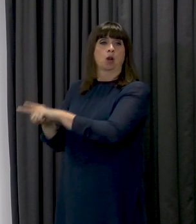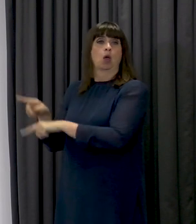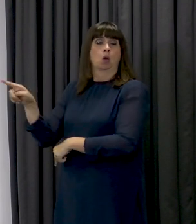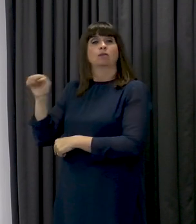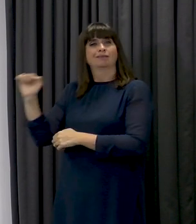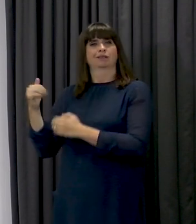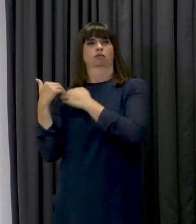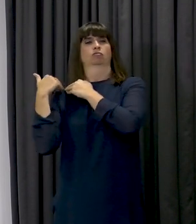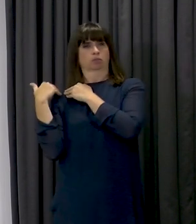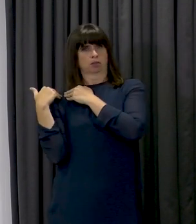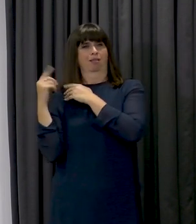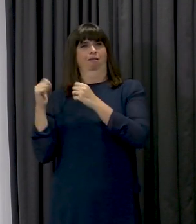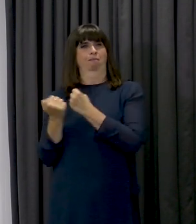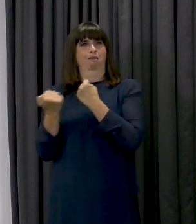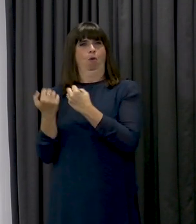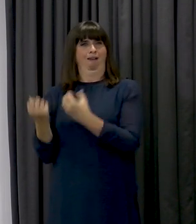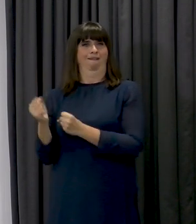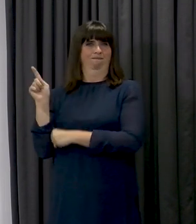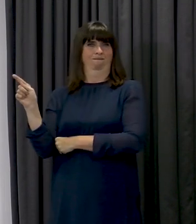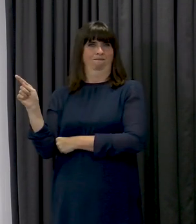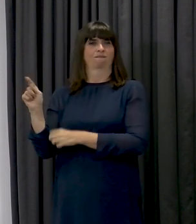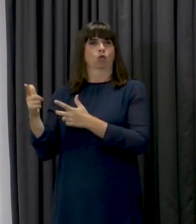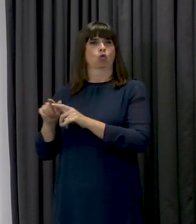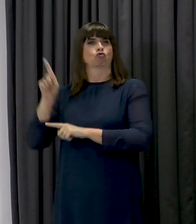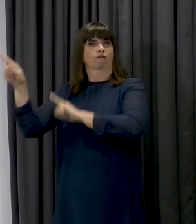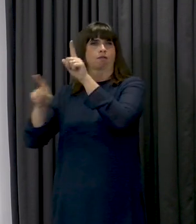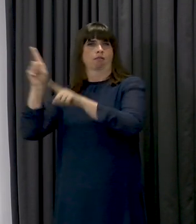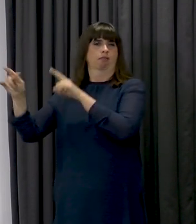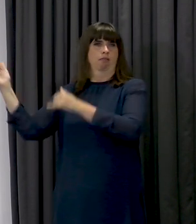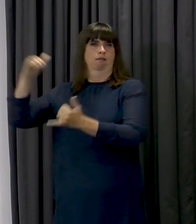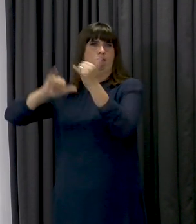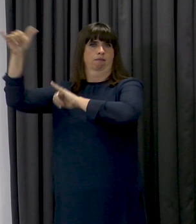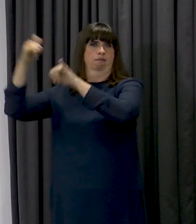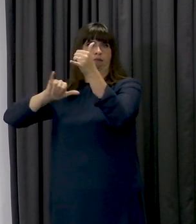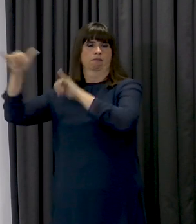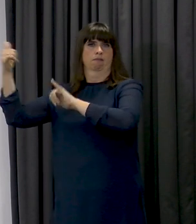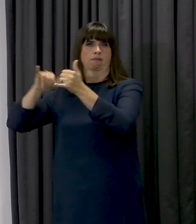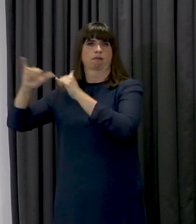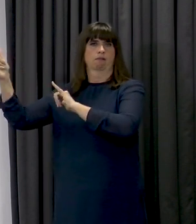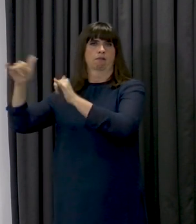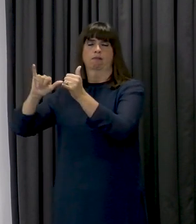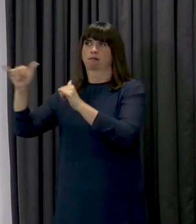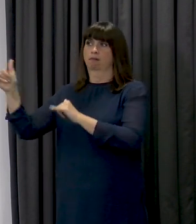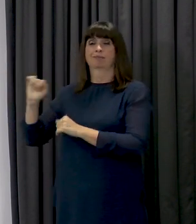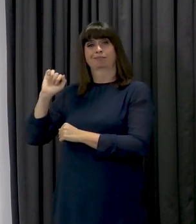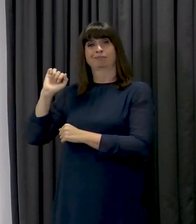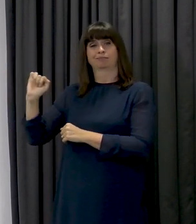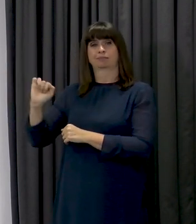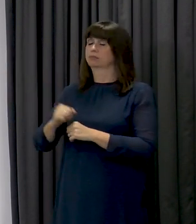the responsibilities, and we, in a sense, act as their agent in making those regulations here